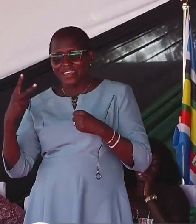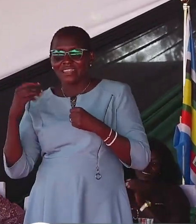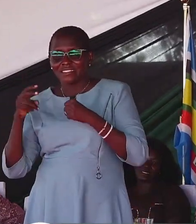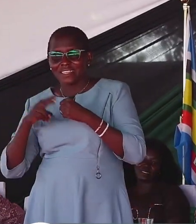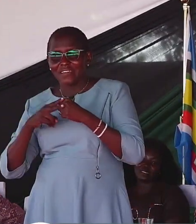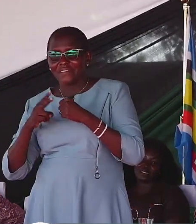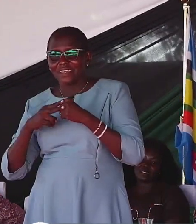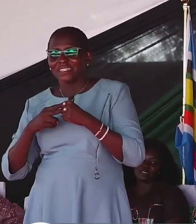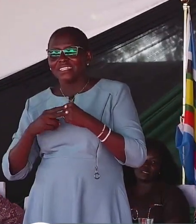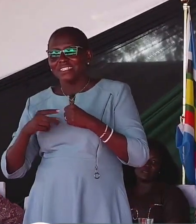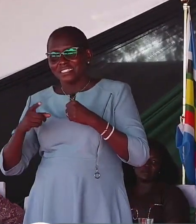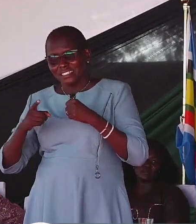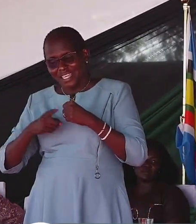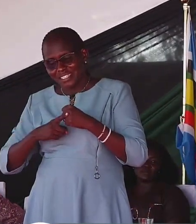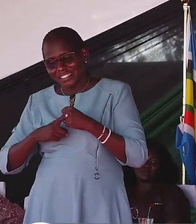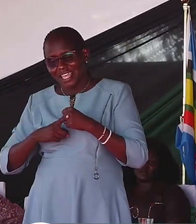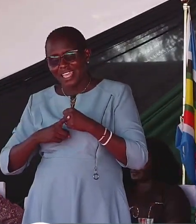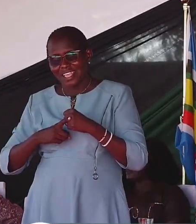and 6 donkeys.